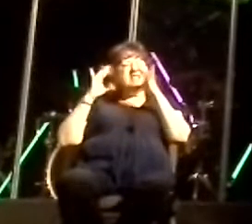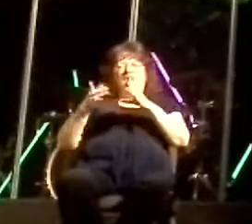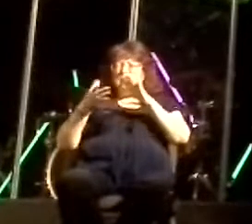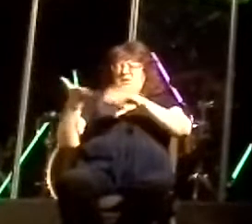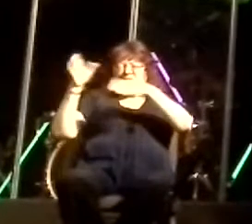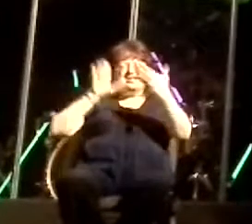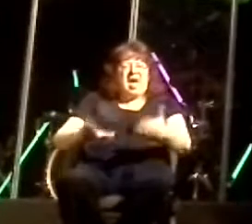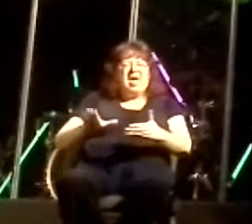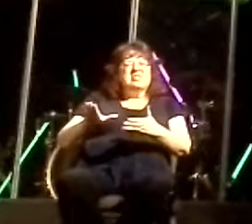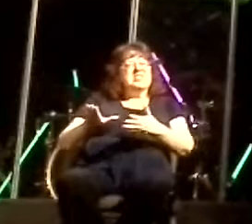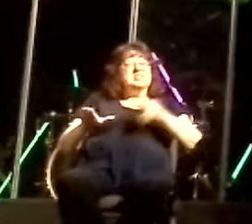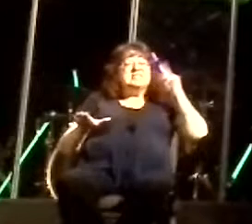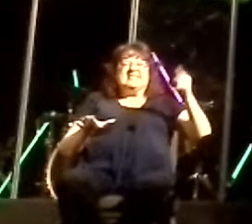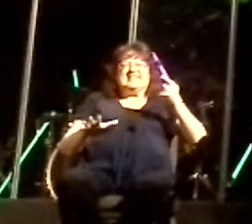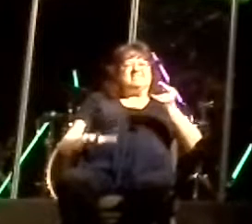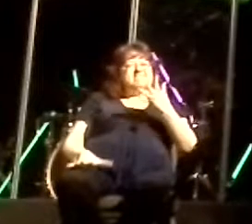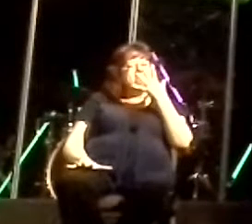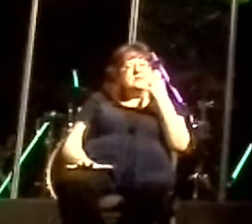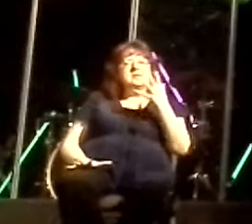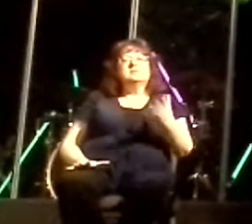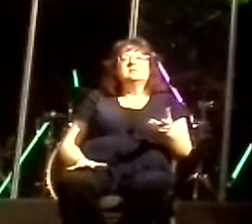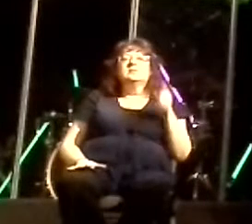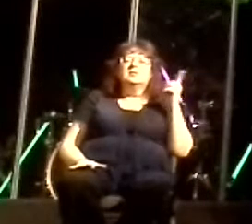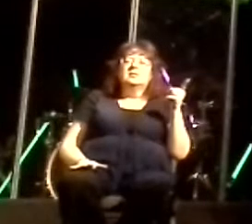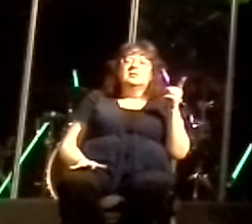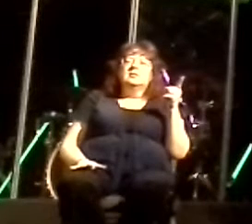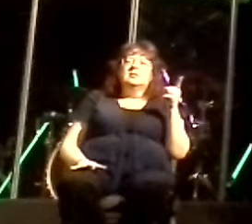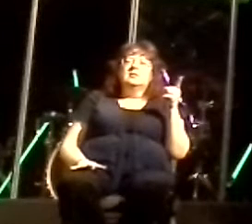nightmare, death, and he is incensed.